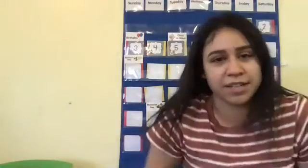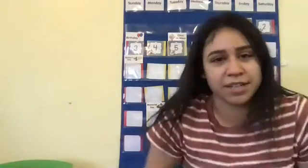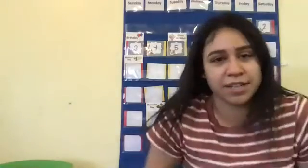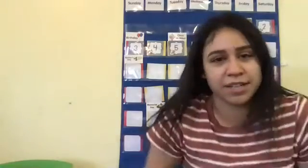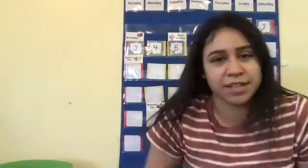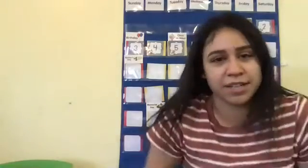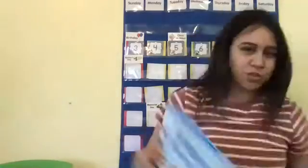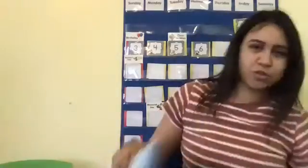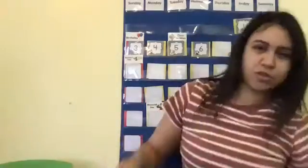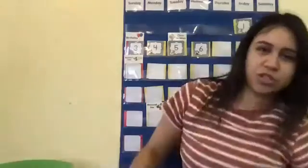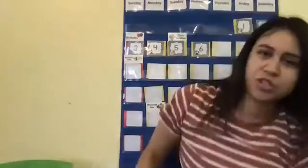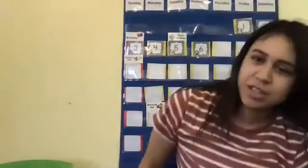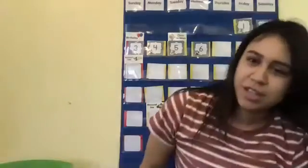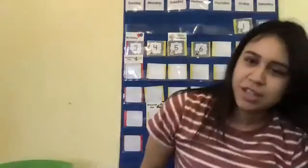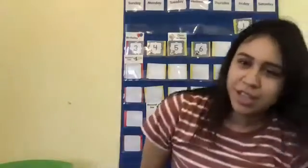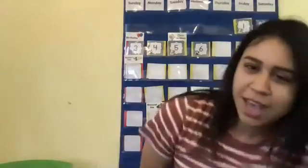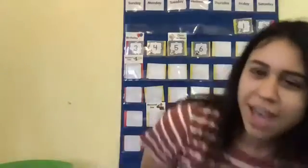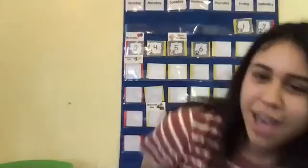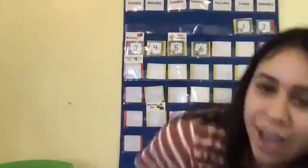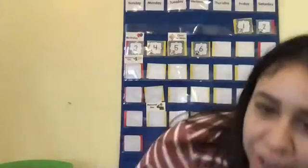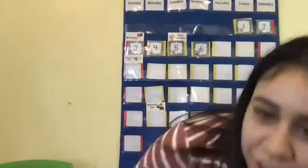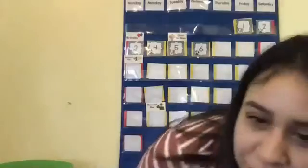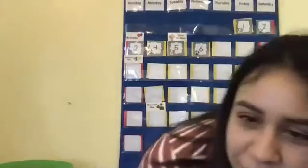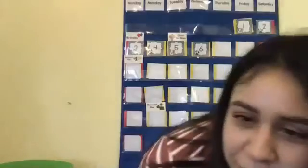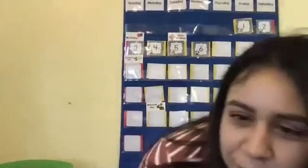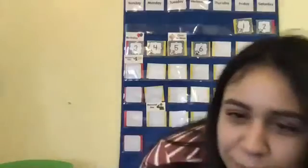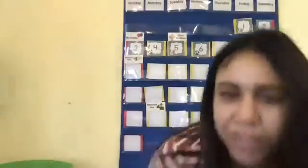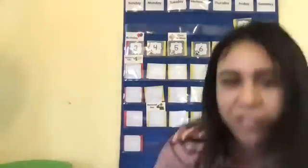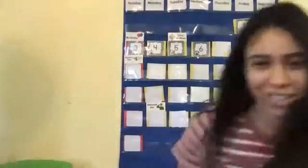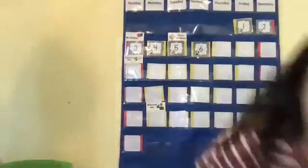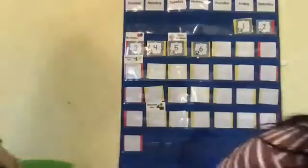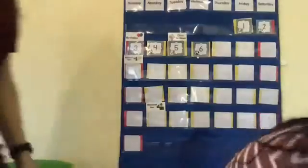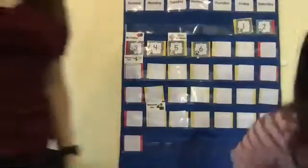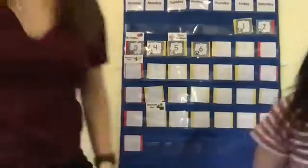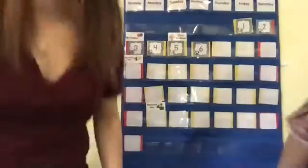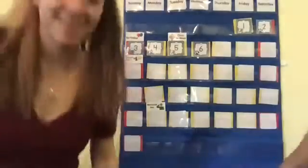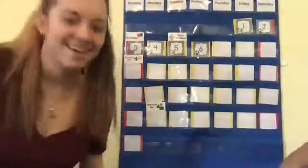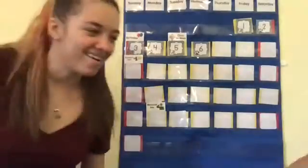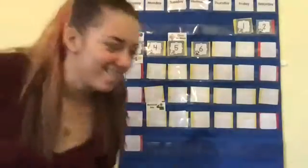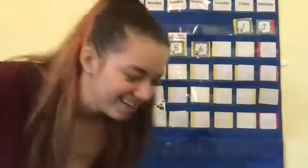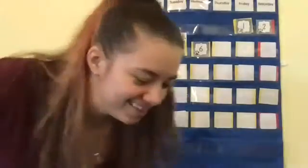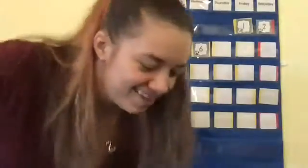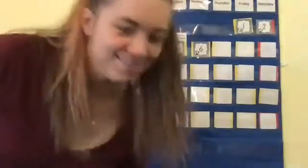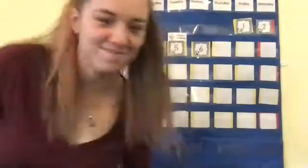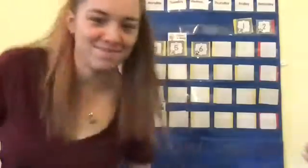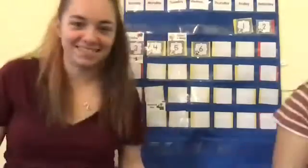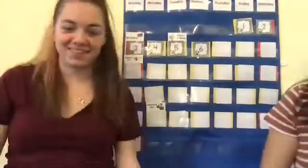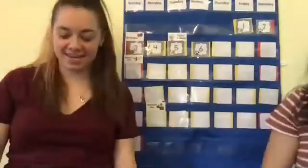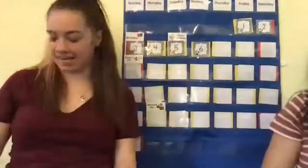scooch out of the picture. All right. Thank you, Miss Vanessa. Can all